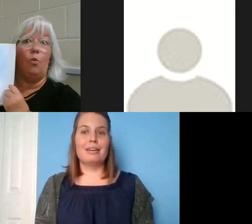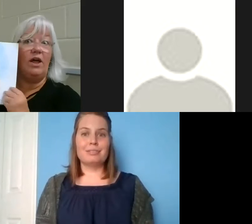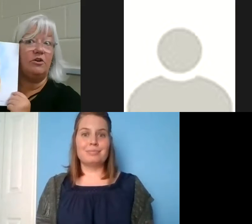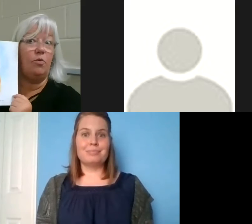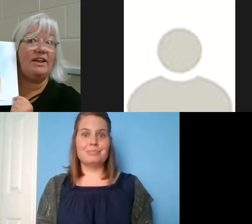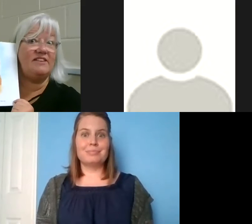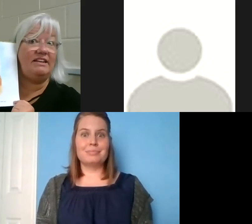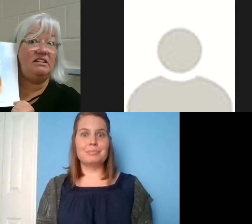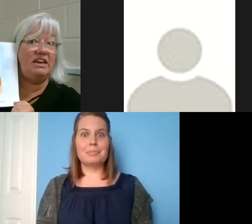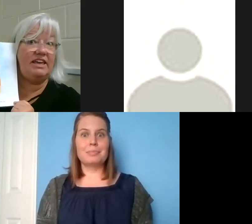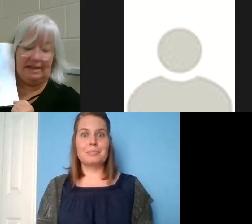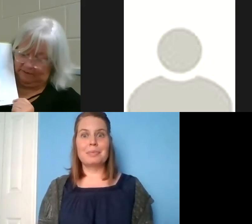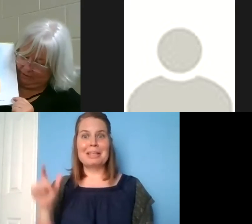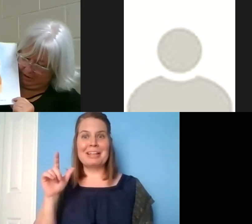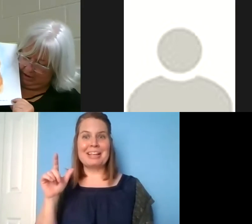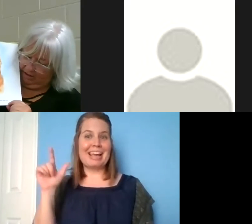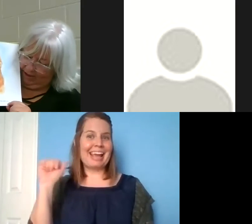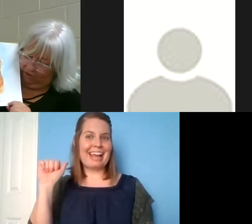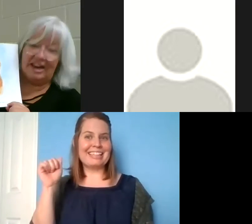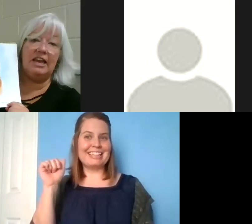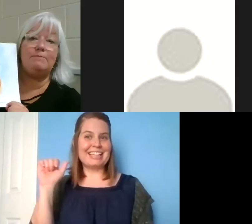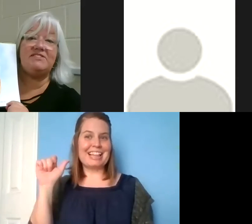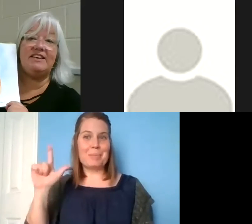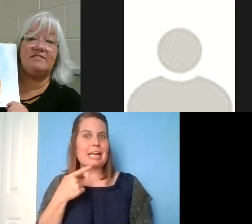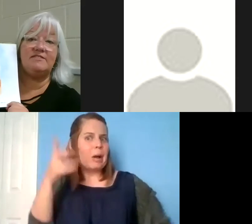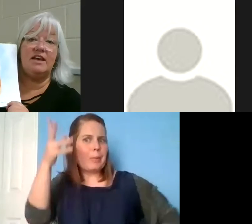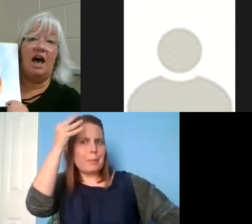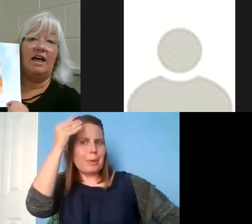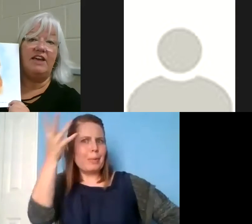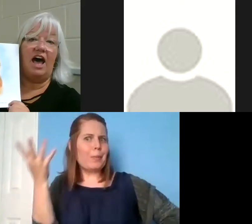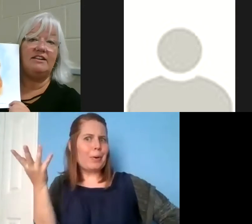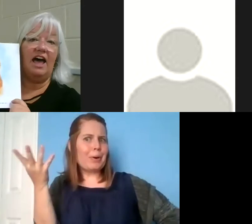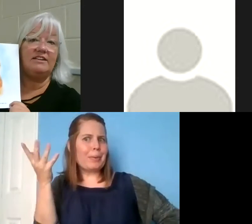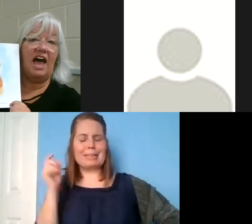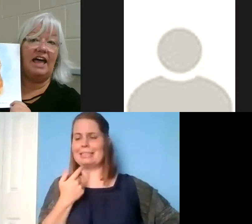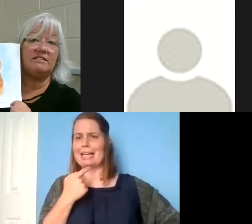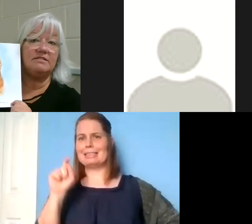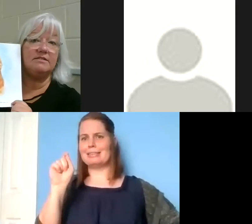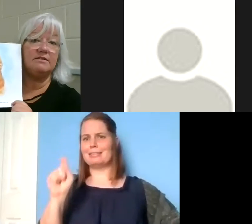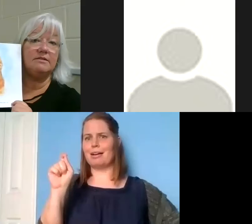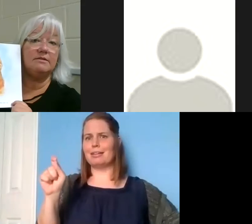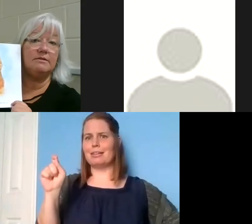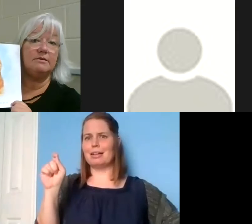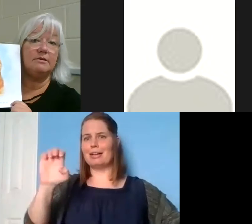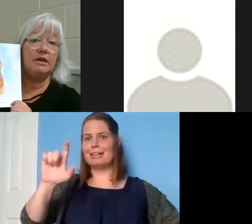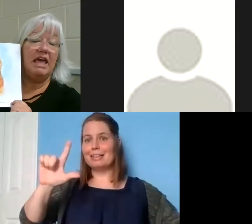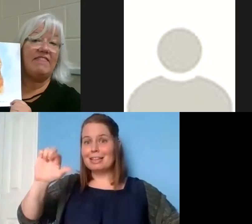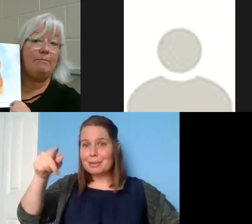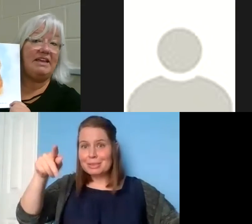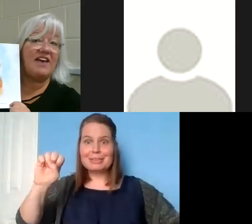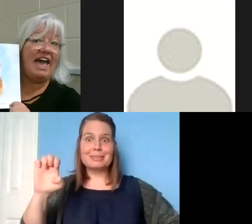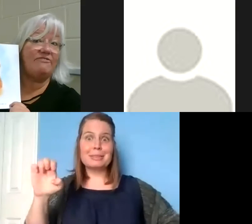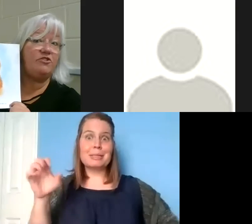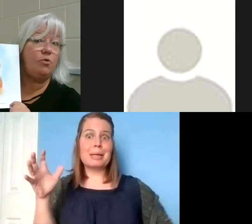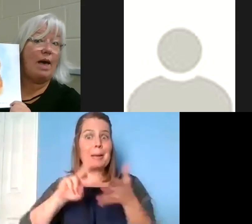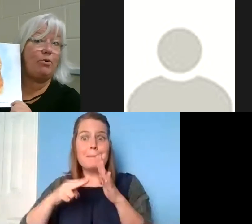I wonder what his idea is. There's an ellipsis, a dot, dot, dot. That